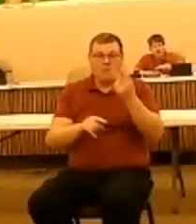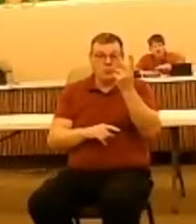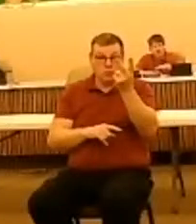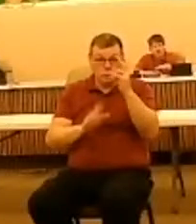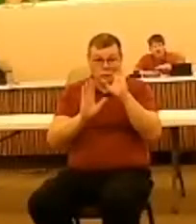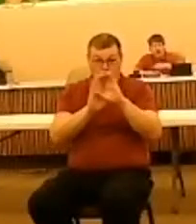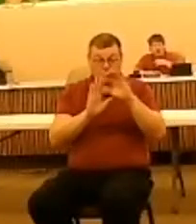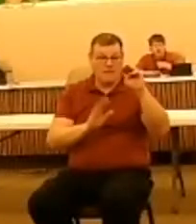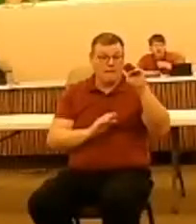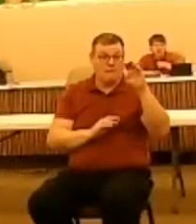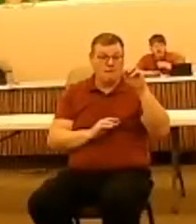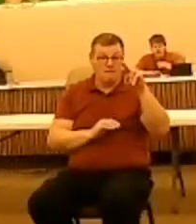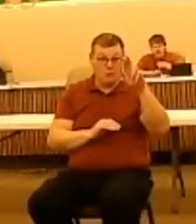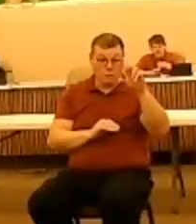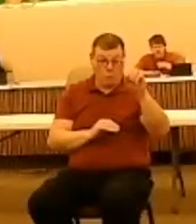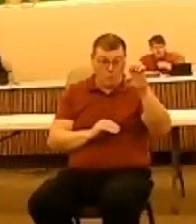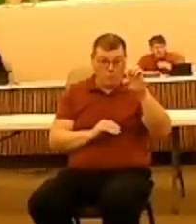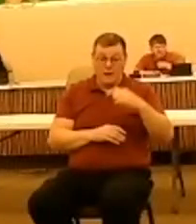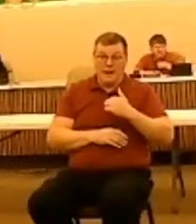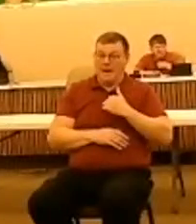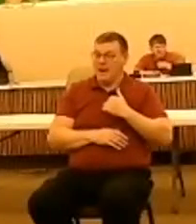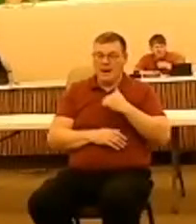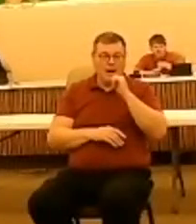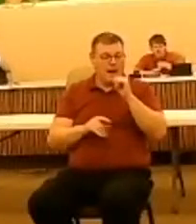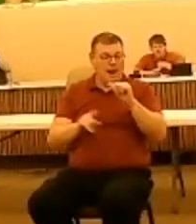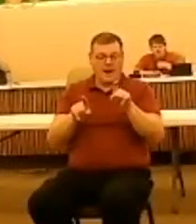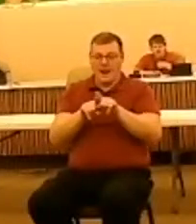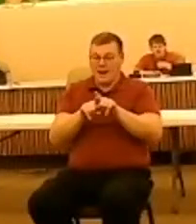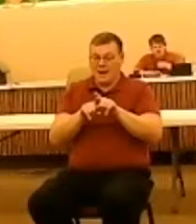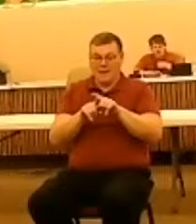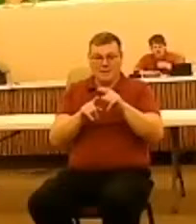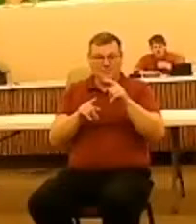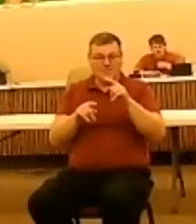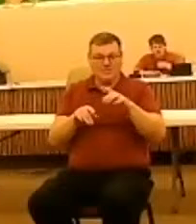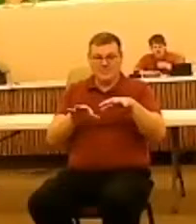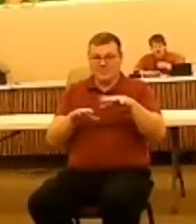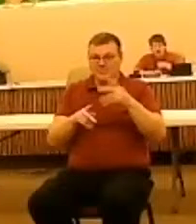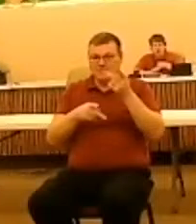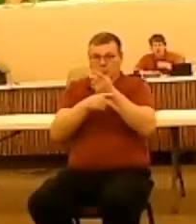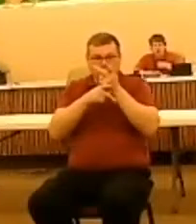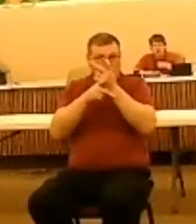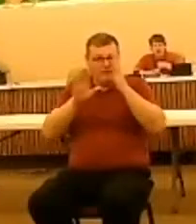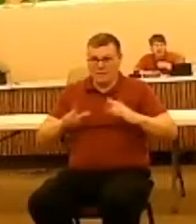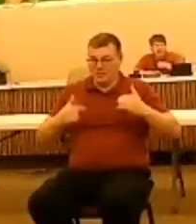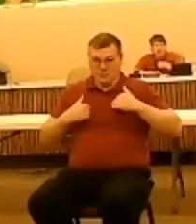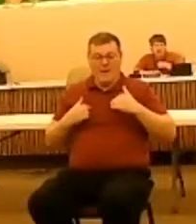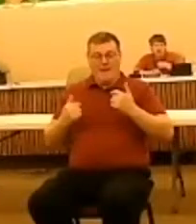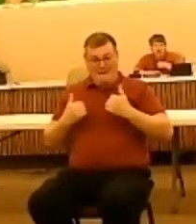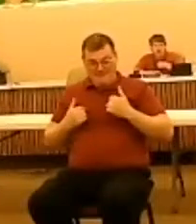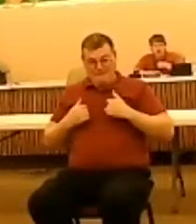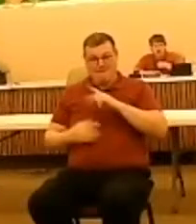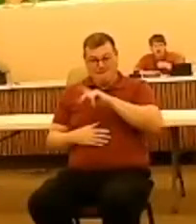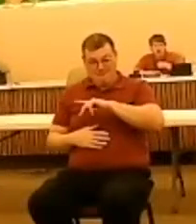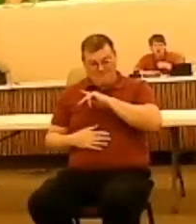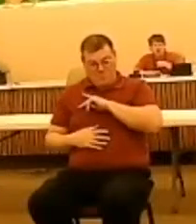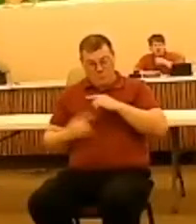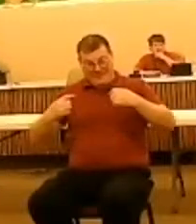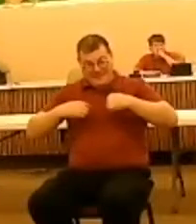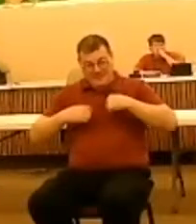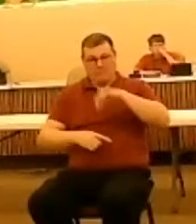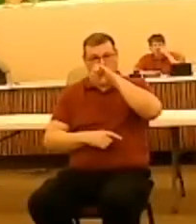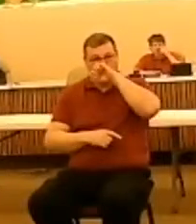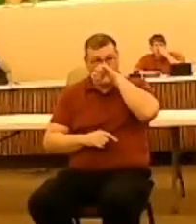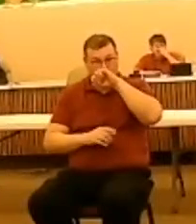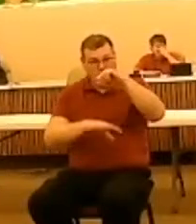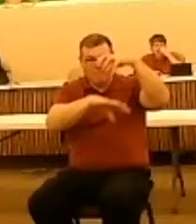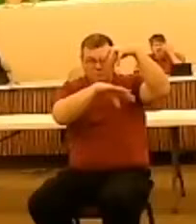Academy saying, I personally, not me as town supervisor, me as town resident, I personally love those cupolas. And